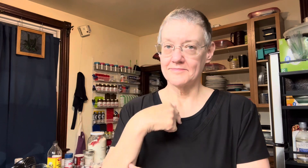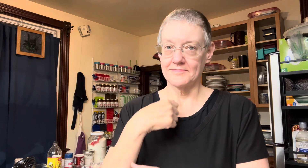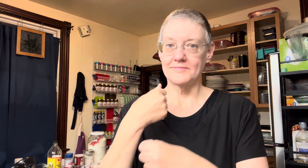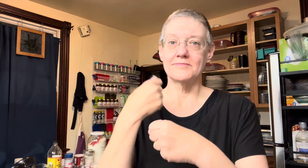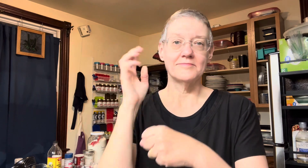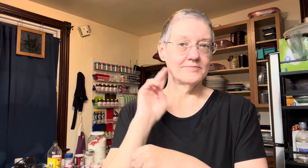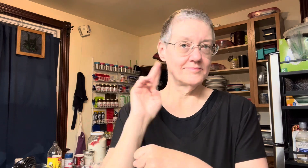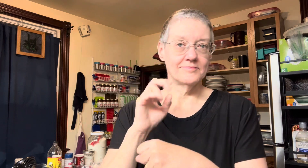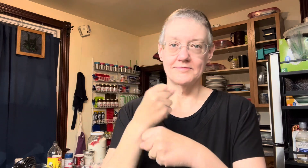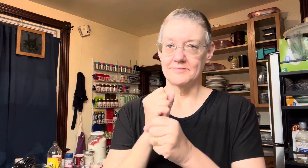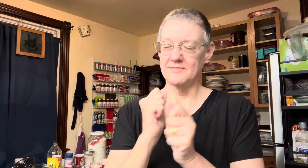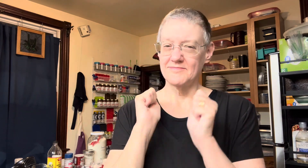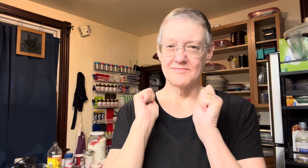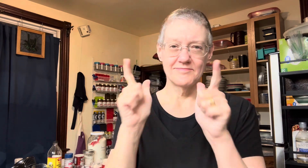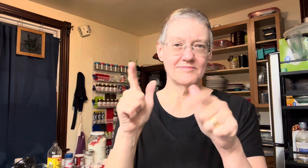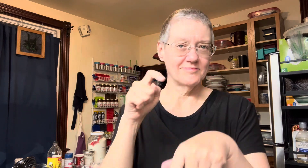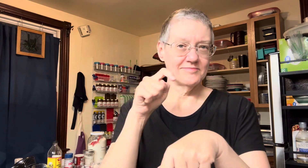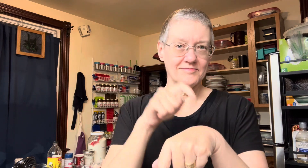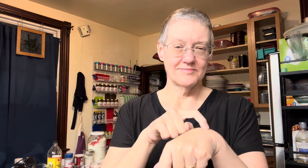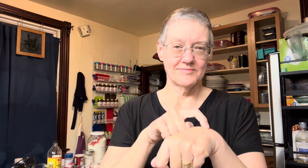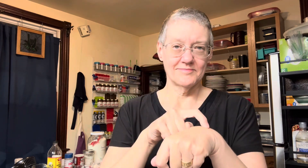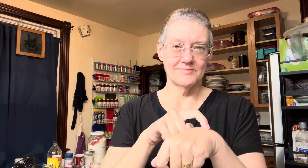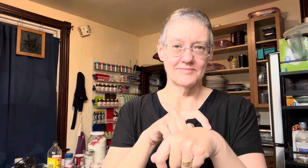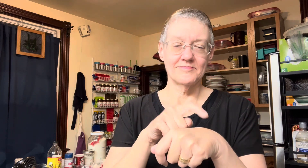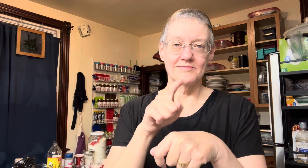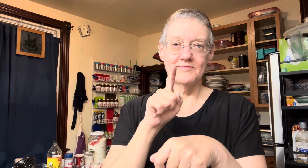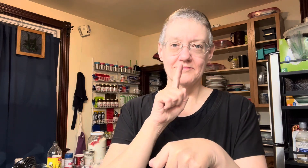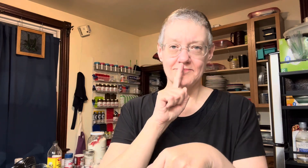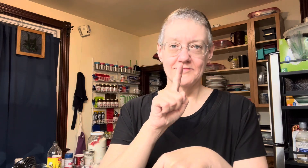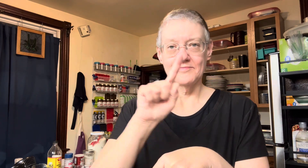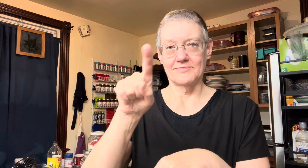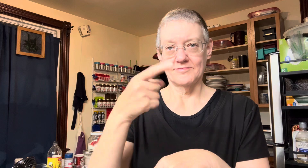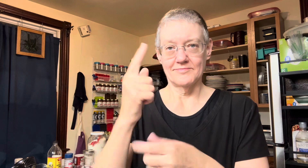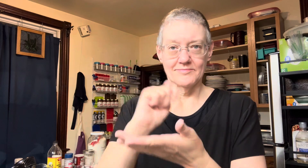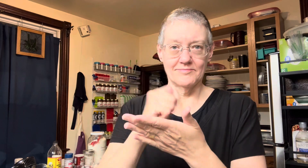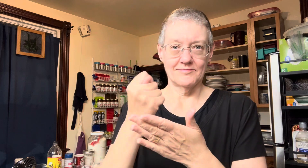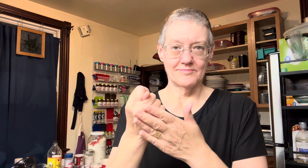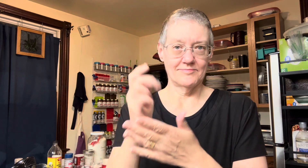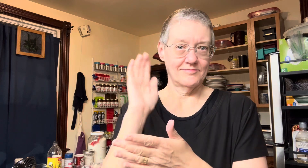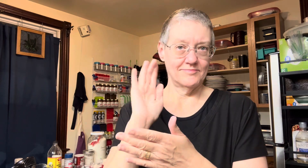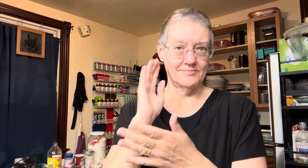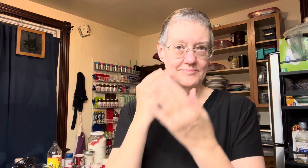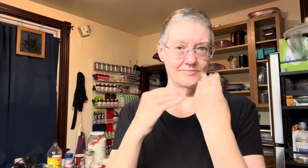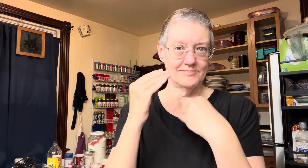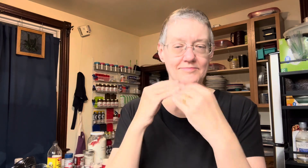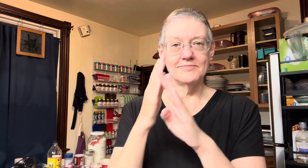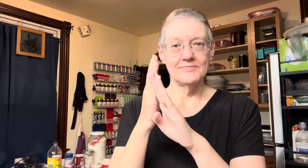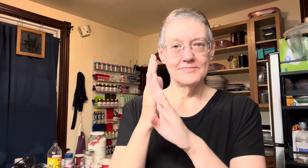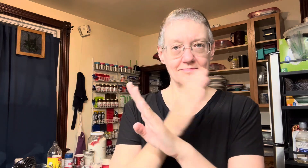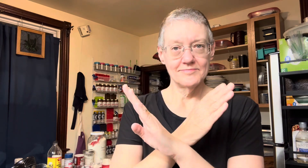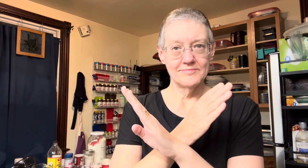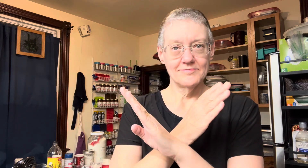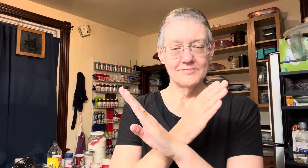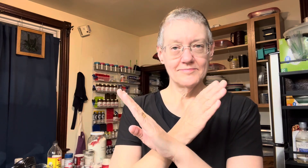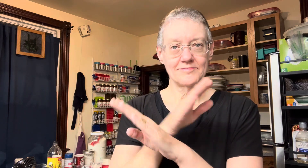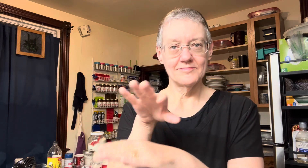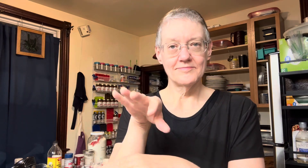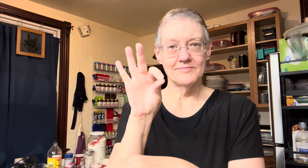each. I used to make these all the time. These were the only tortillas that he used to eat. That was before